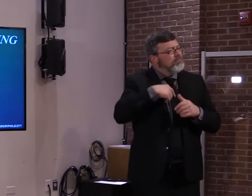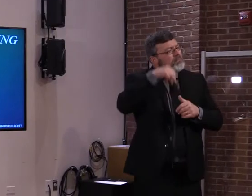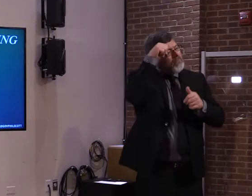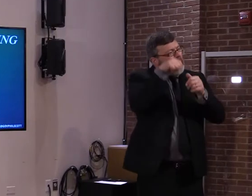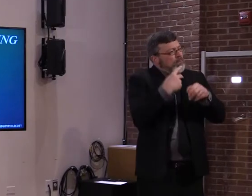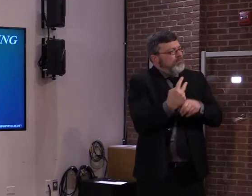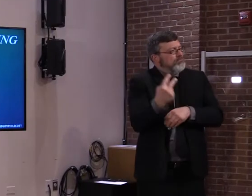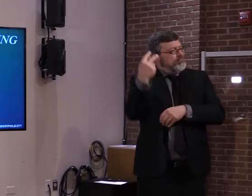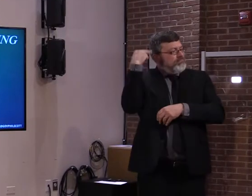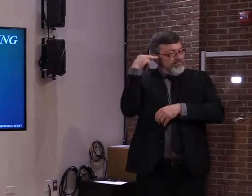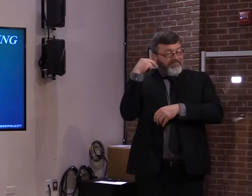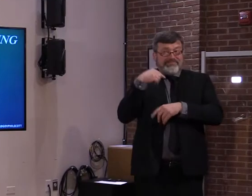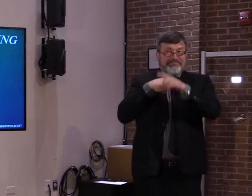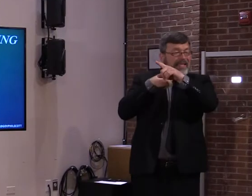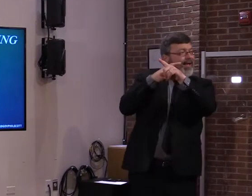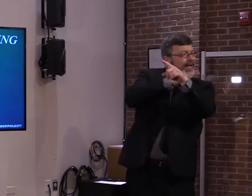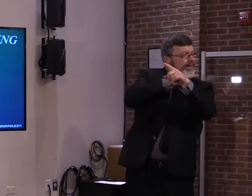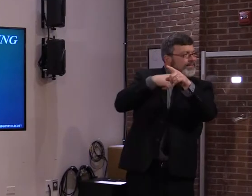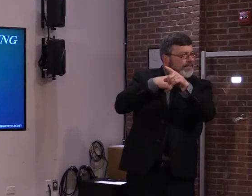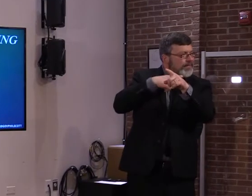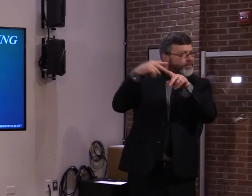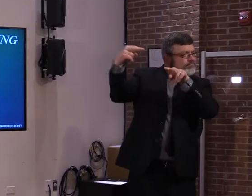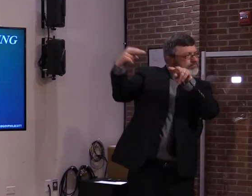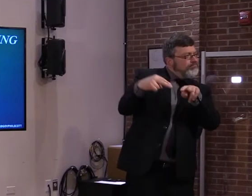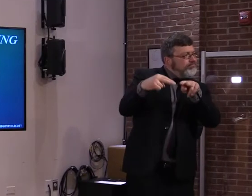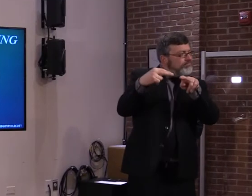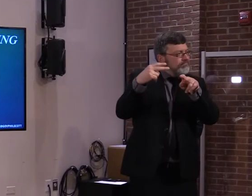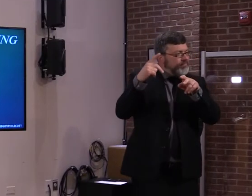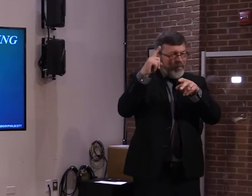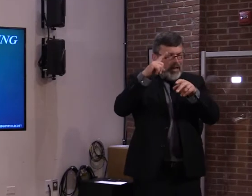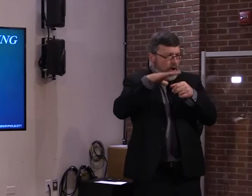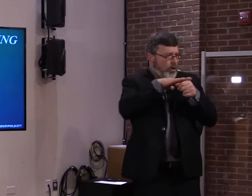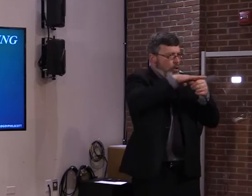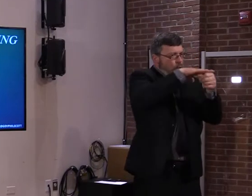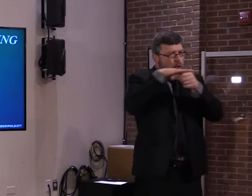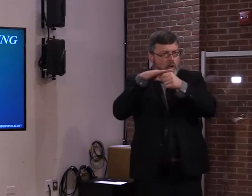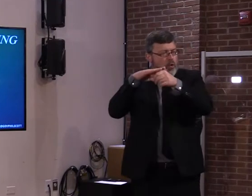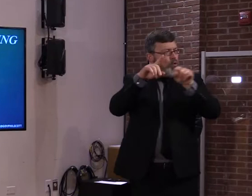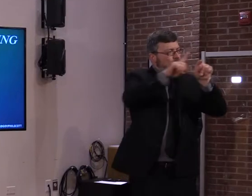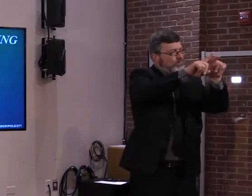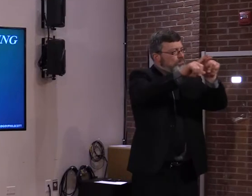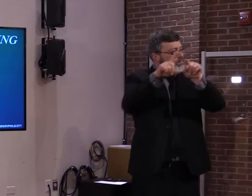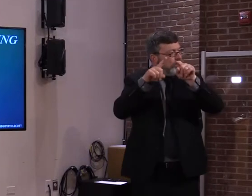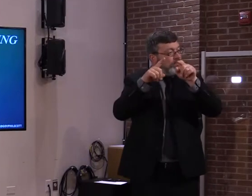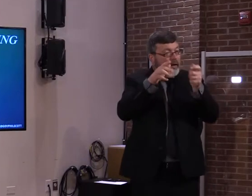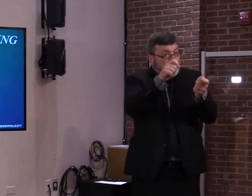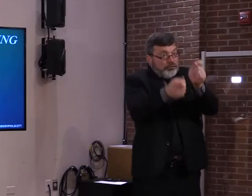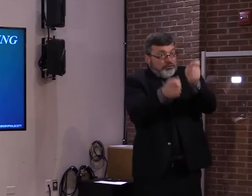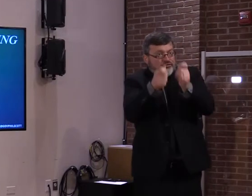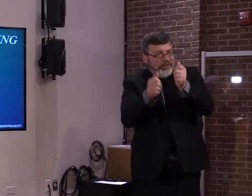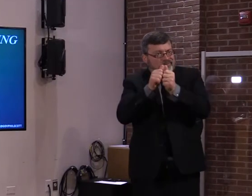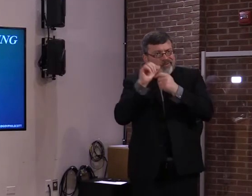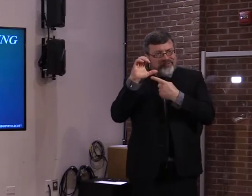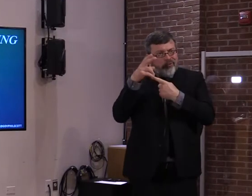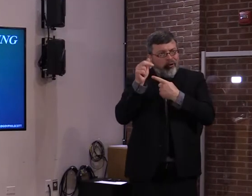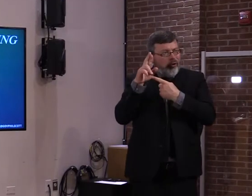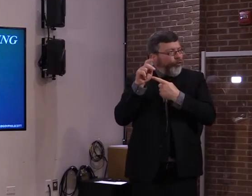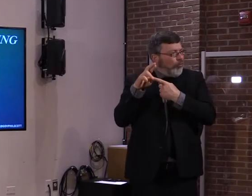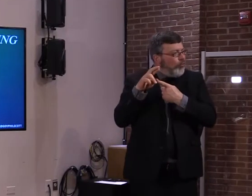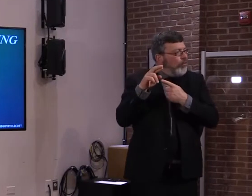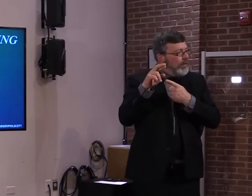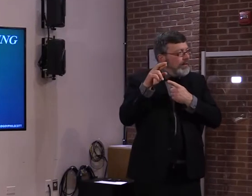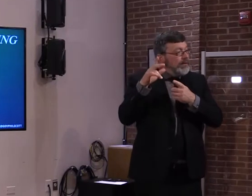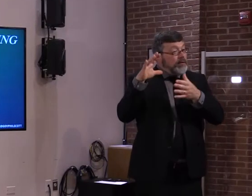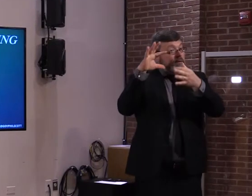least twice when localities voted via charter changes on gun issues, which went nowhere in the State